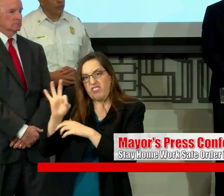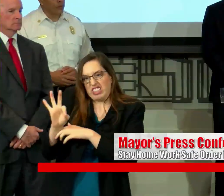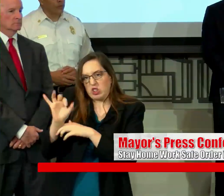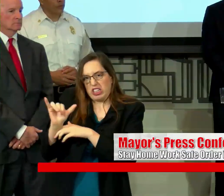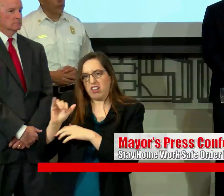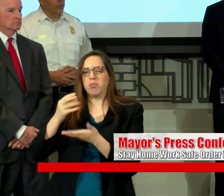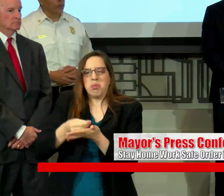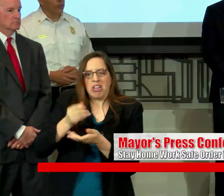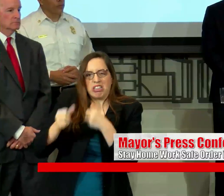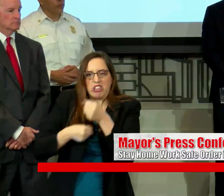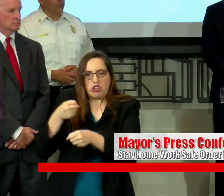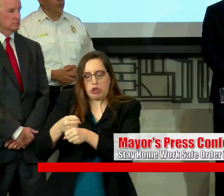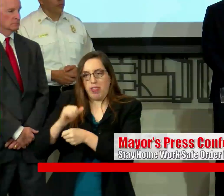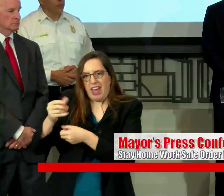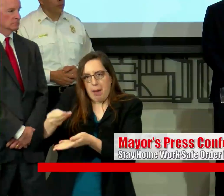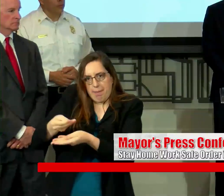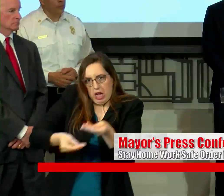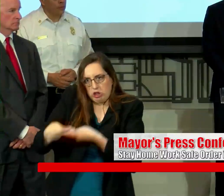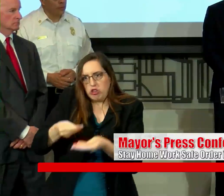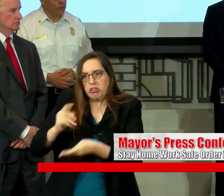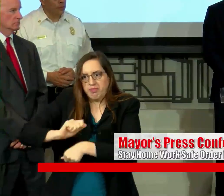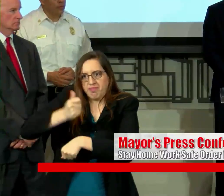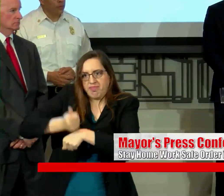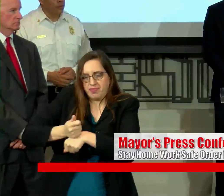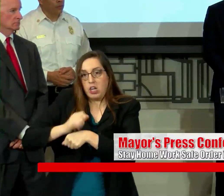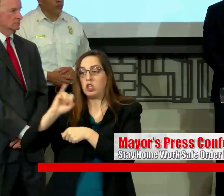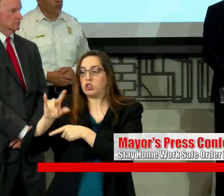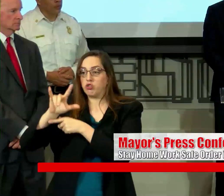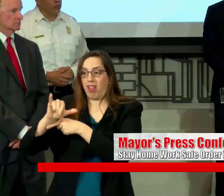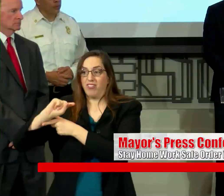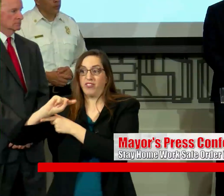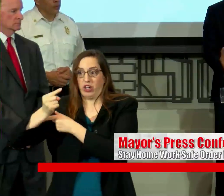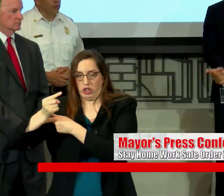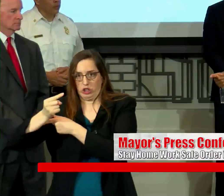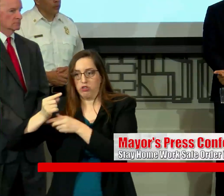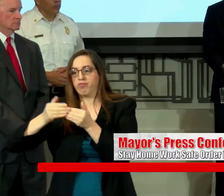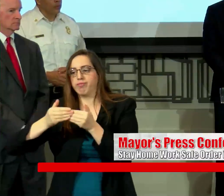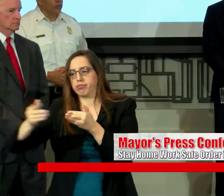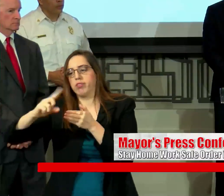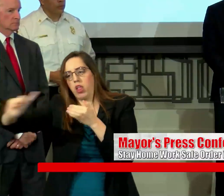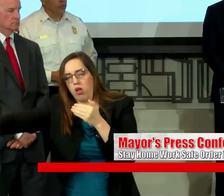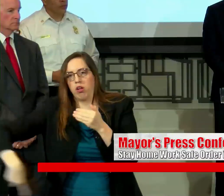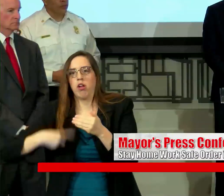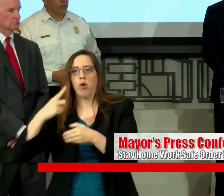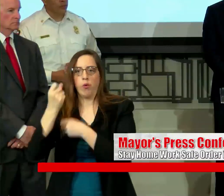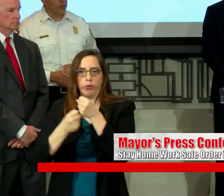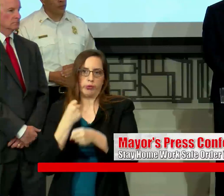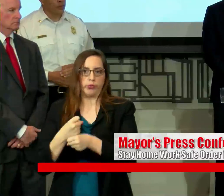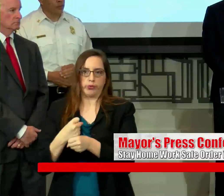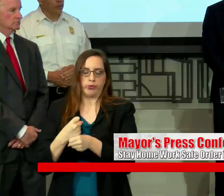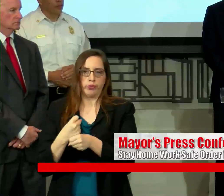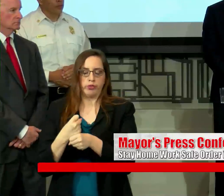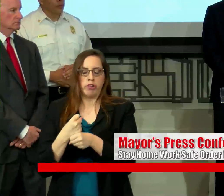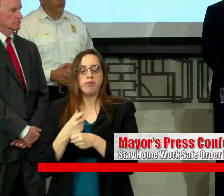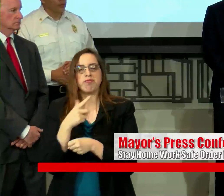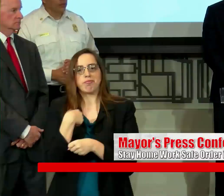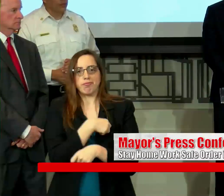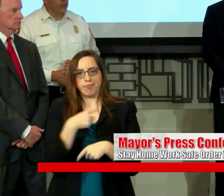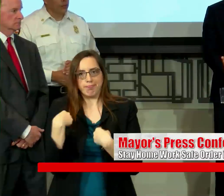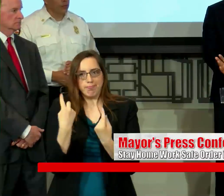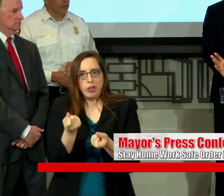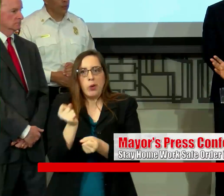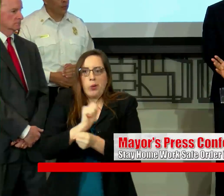July 1. The budget that we will be putting in place will be for July 1 through the following year. We've been working